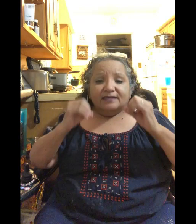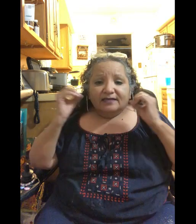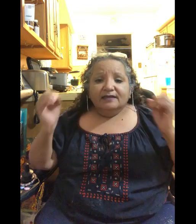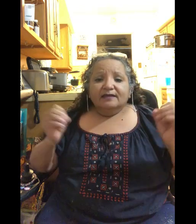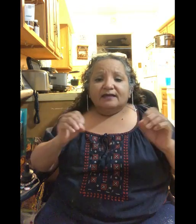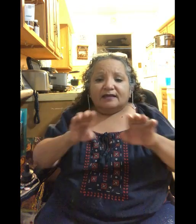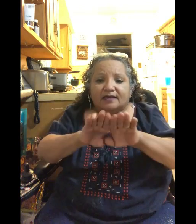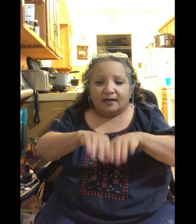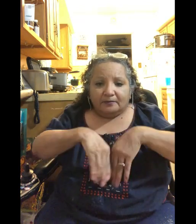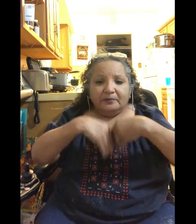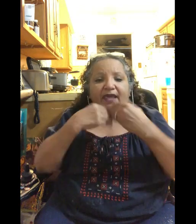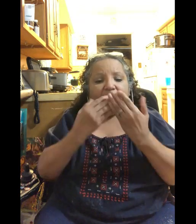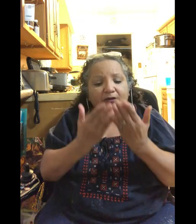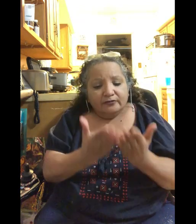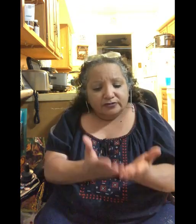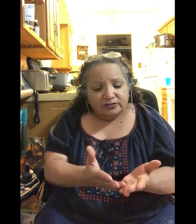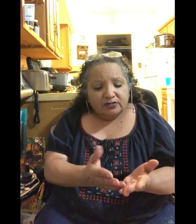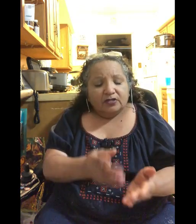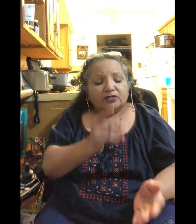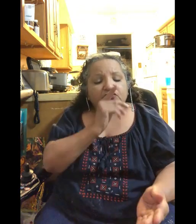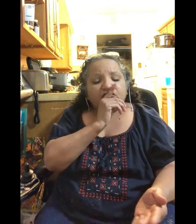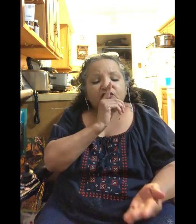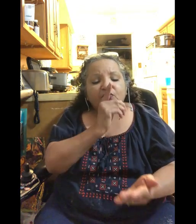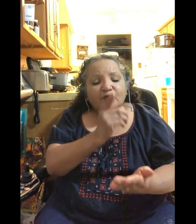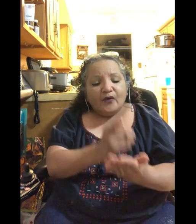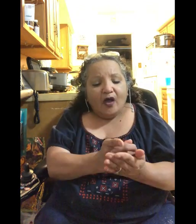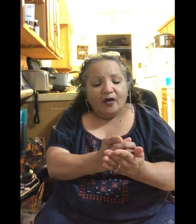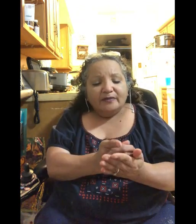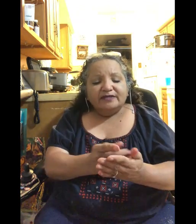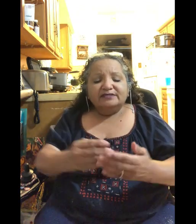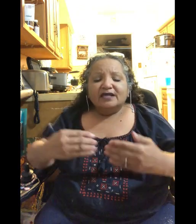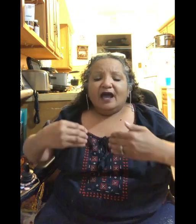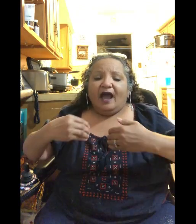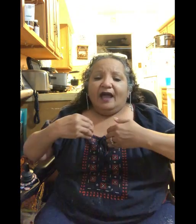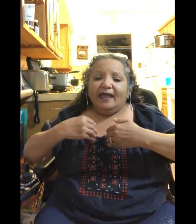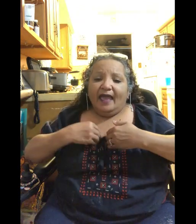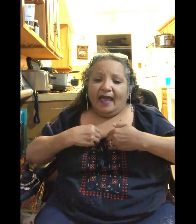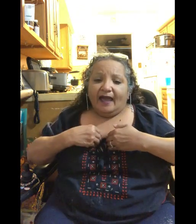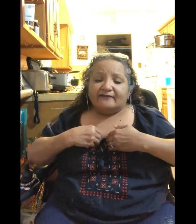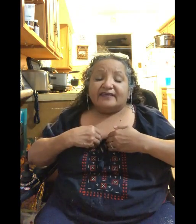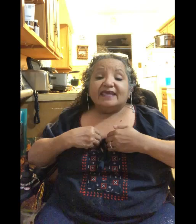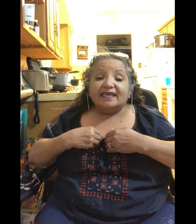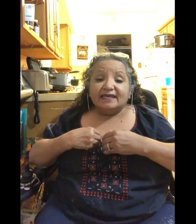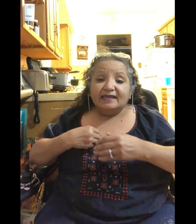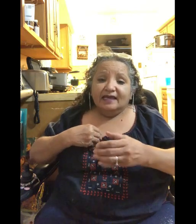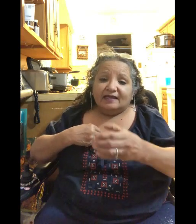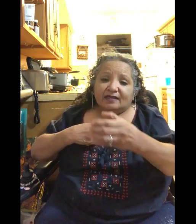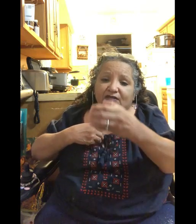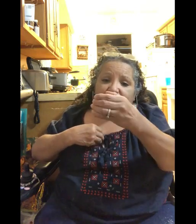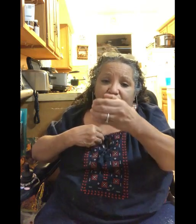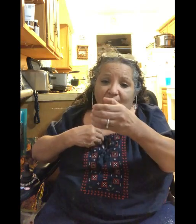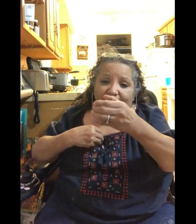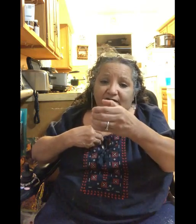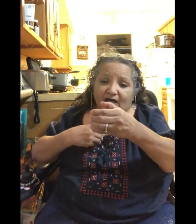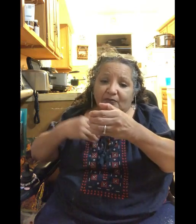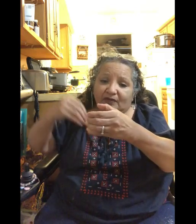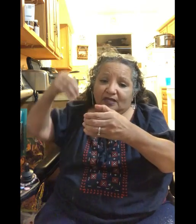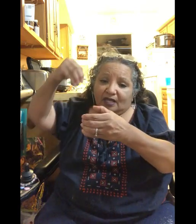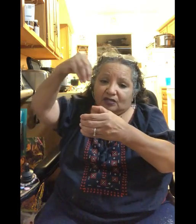nothing compares to the promise I have in. You have a cup and you